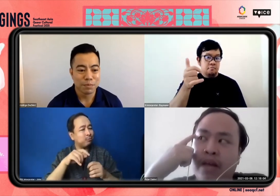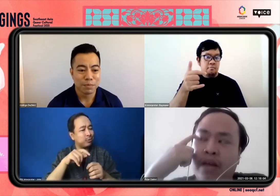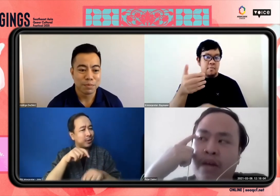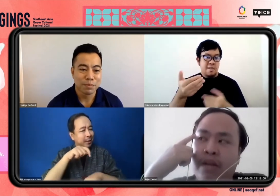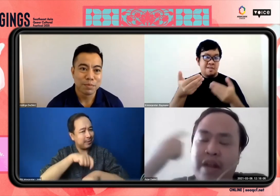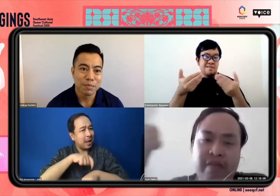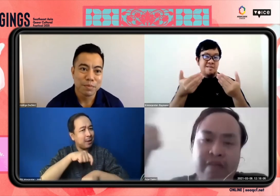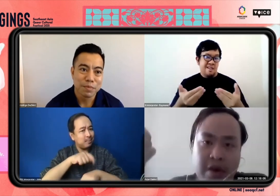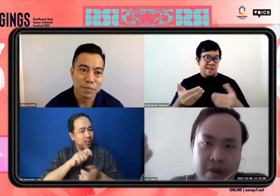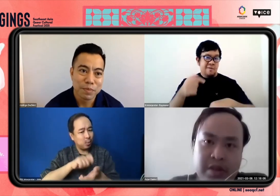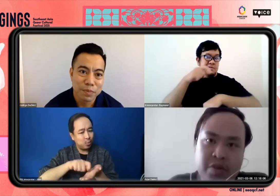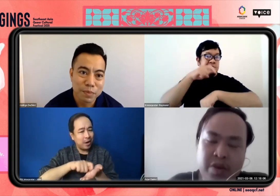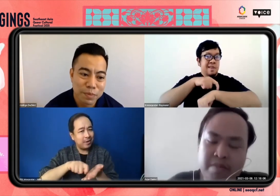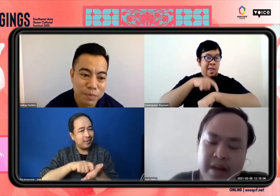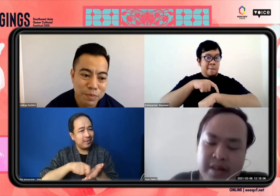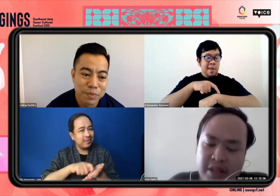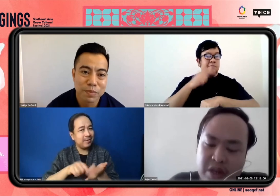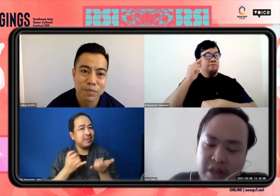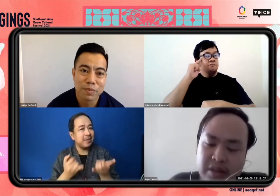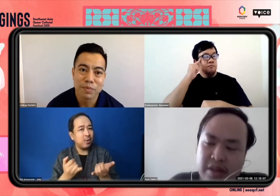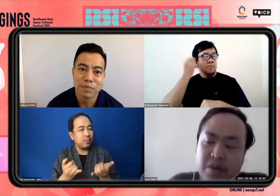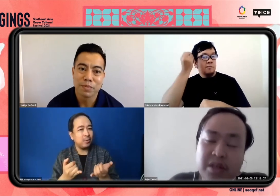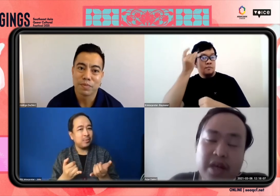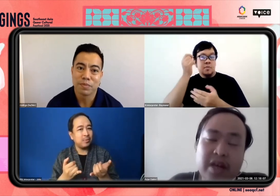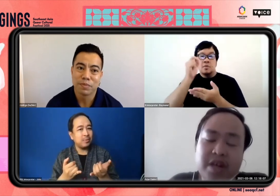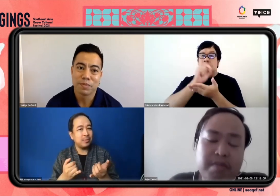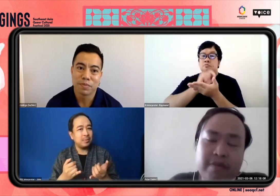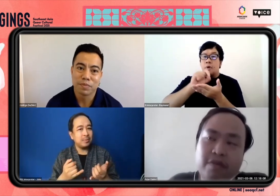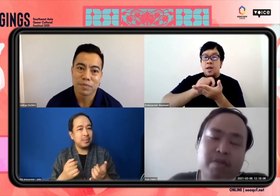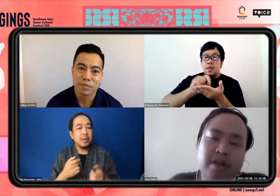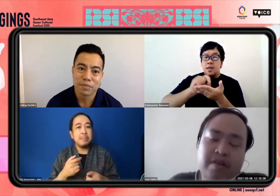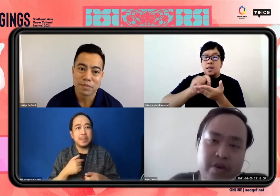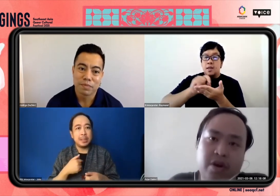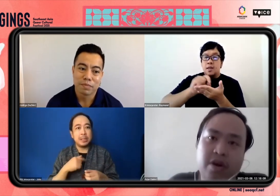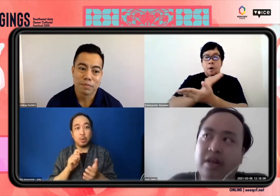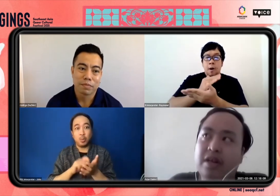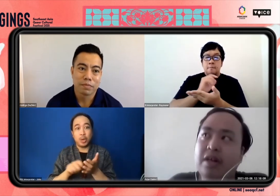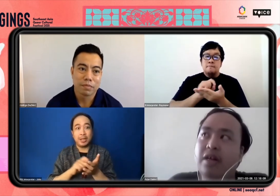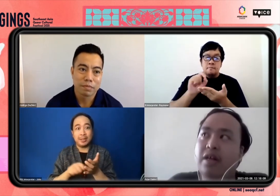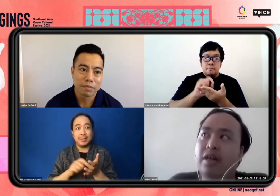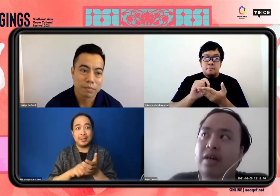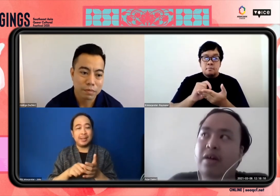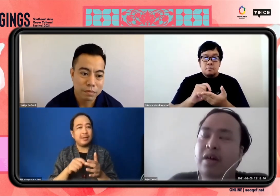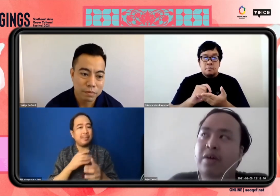my native language in Bahasa Indonesia, which I never did before, believe it or not.